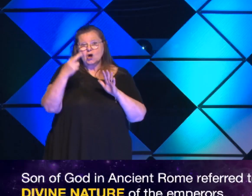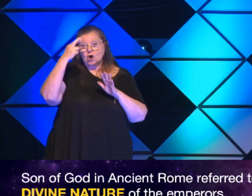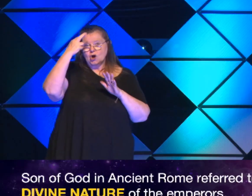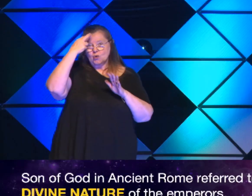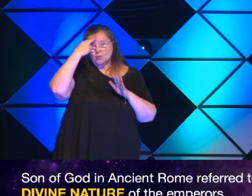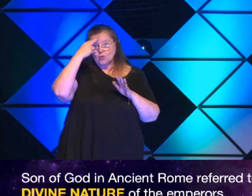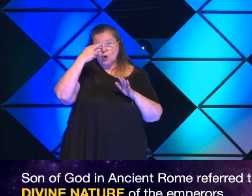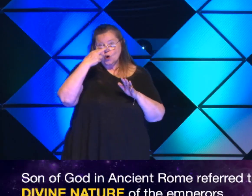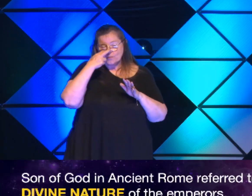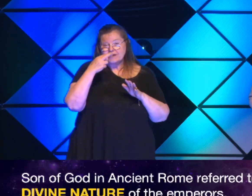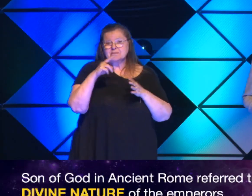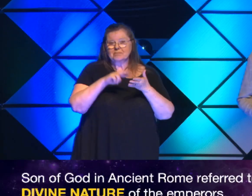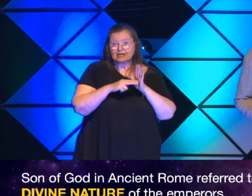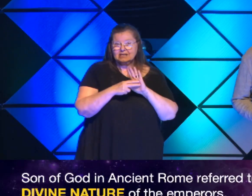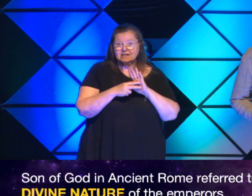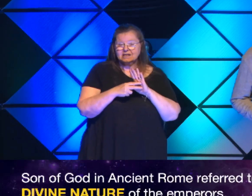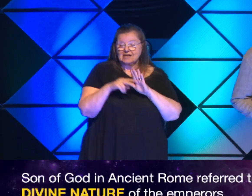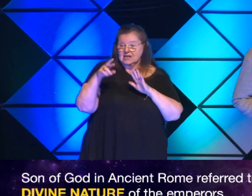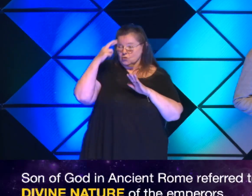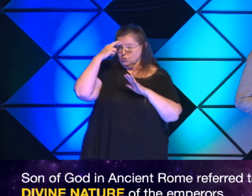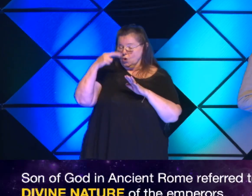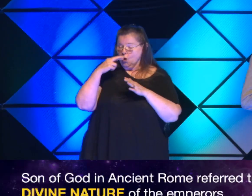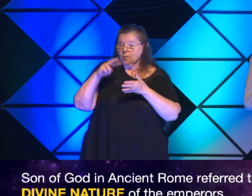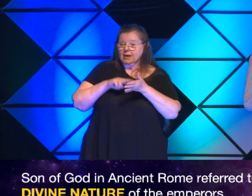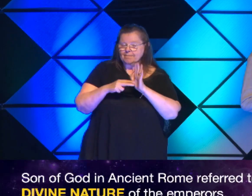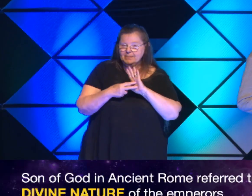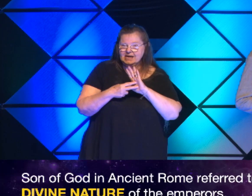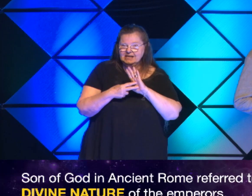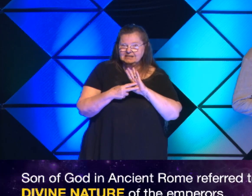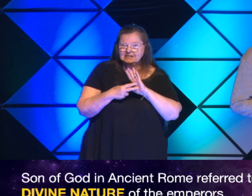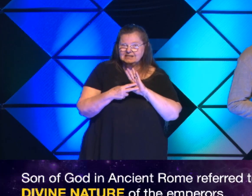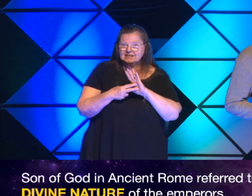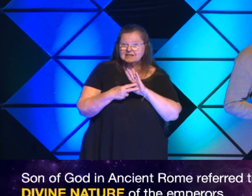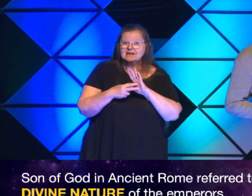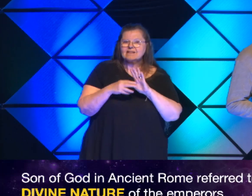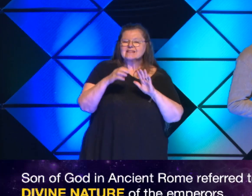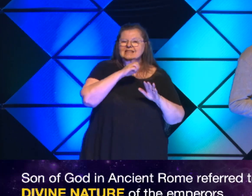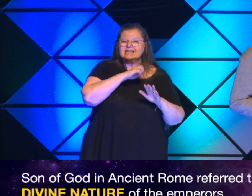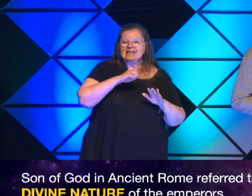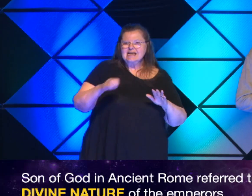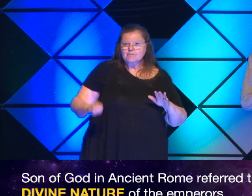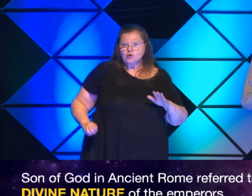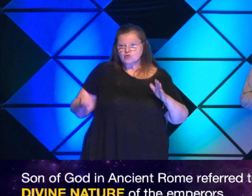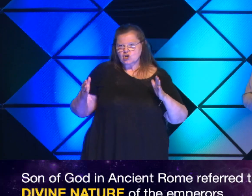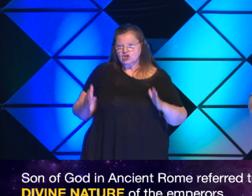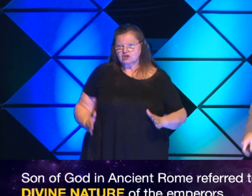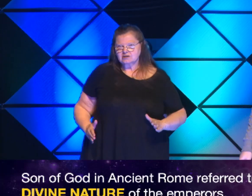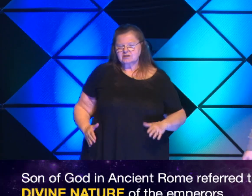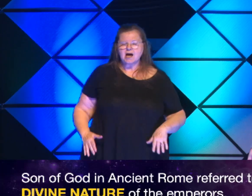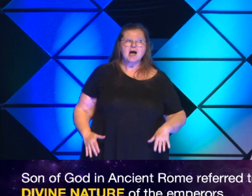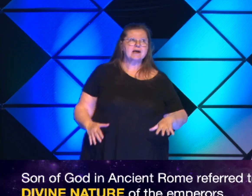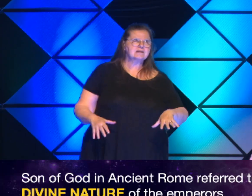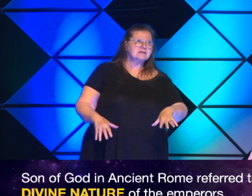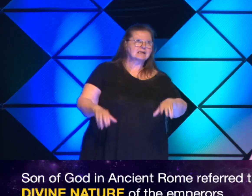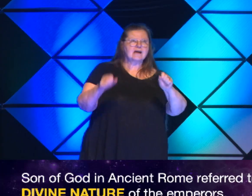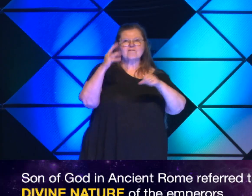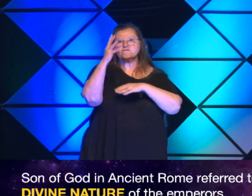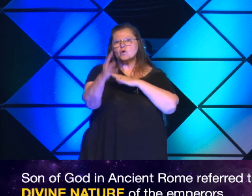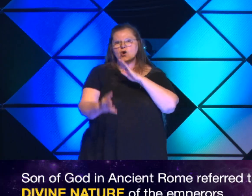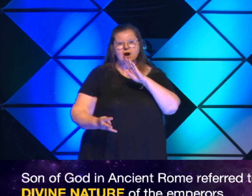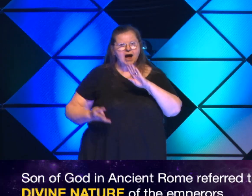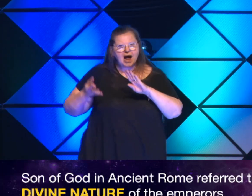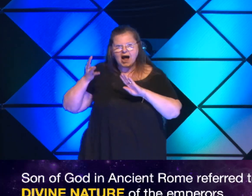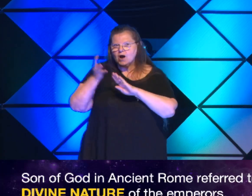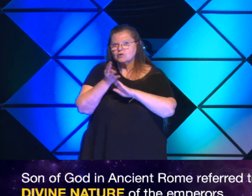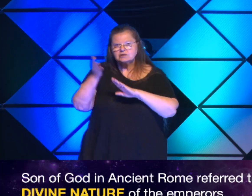meaning. And Son of God in Rome referred to the divine nature of the emperors. Okay, now I could spend the next 4 hours of this